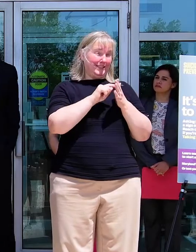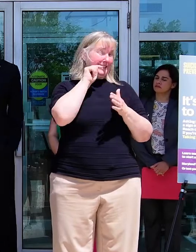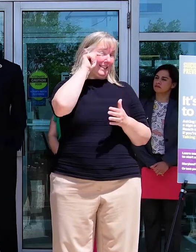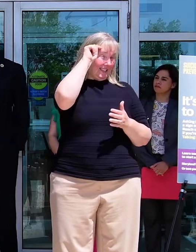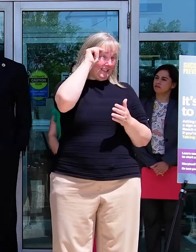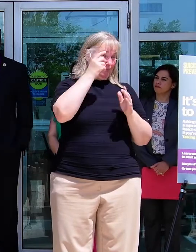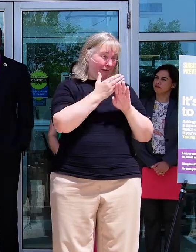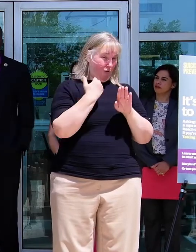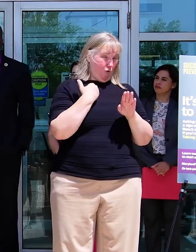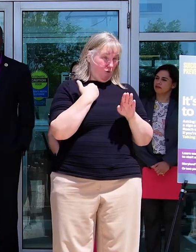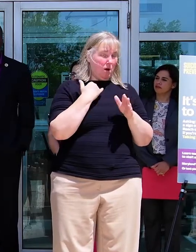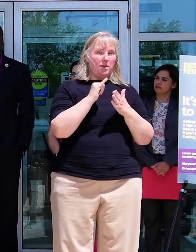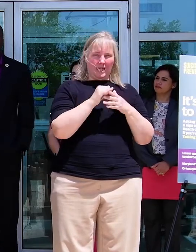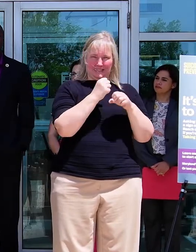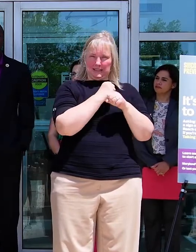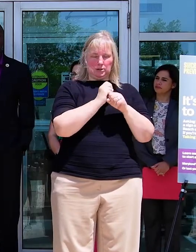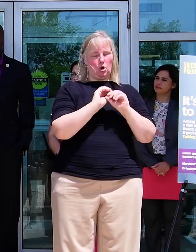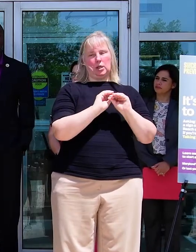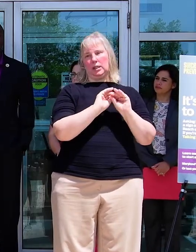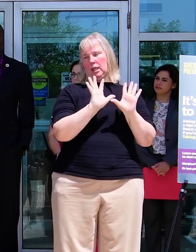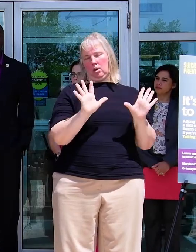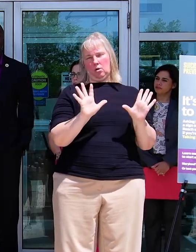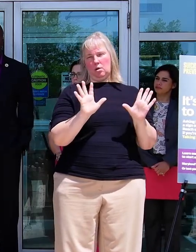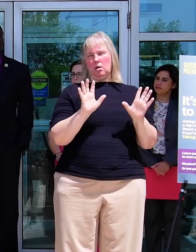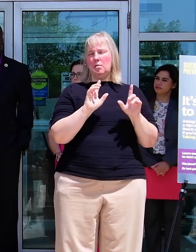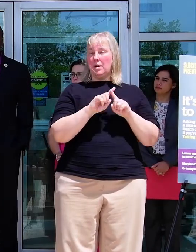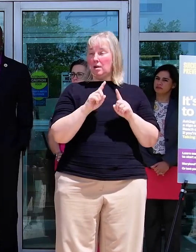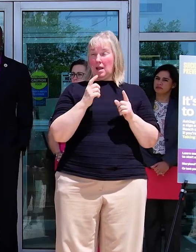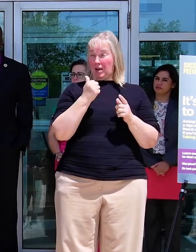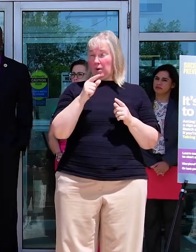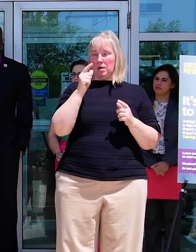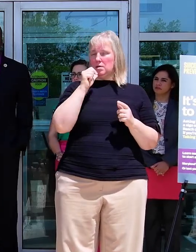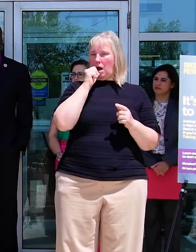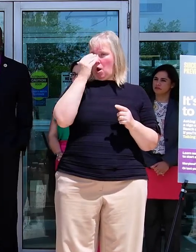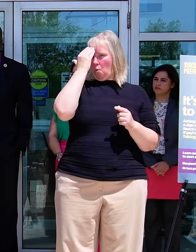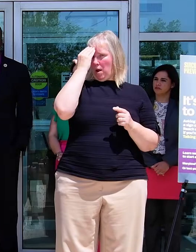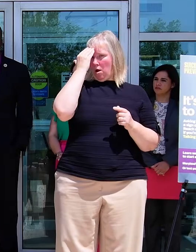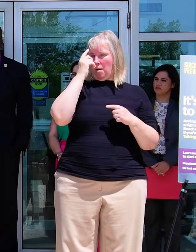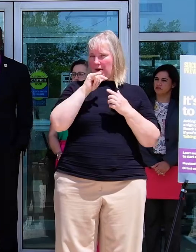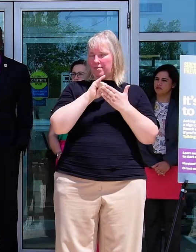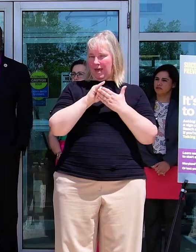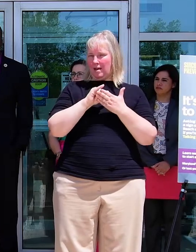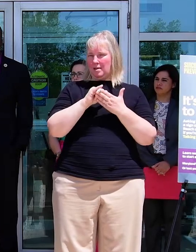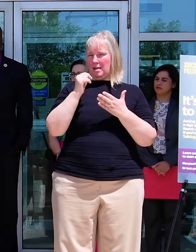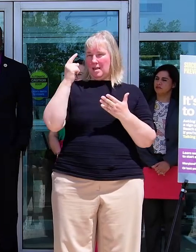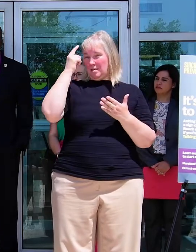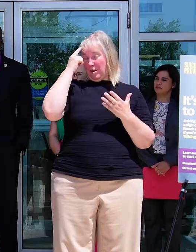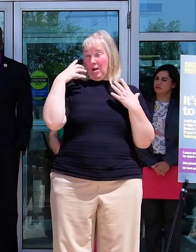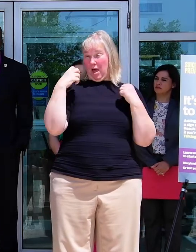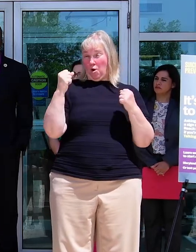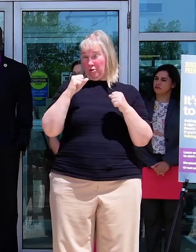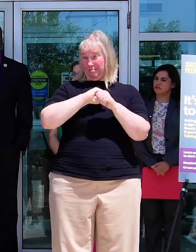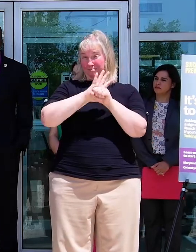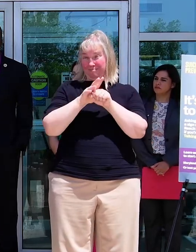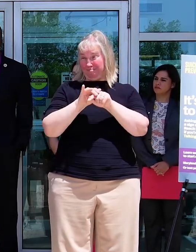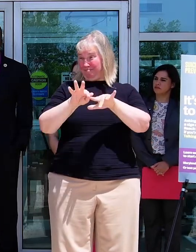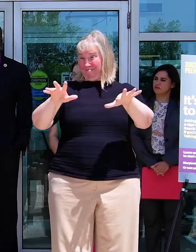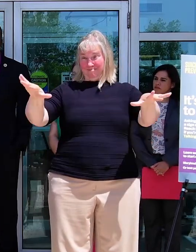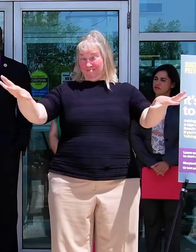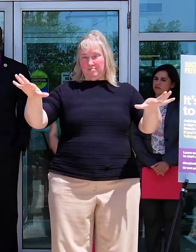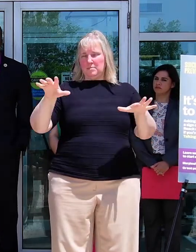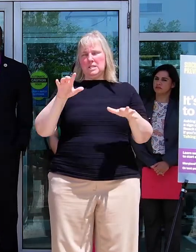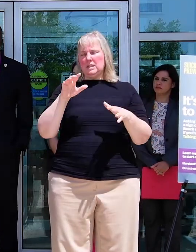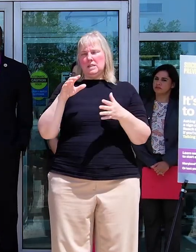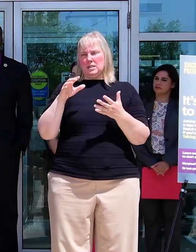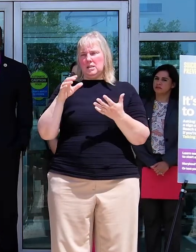Those stats are clear. It's anybody not aware of that as a mental health pandemic or epidemic at this point is simply not paying